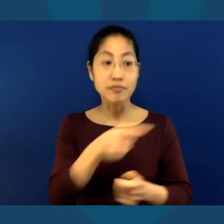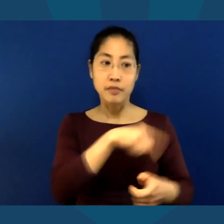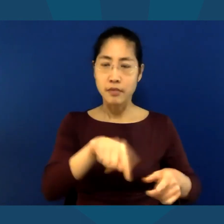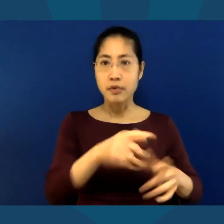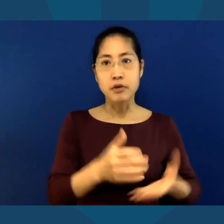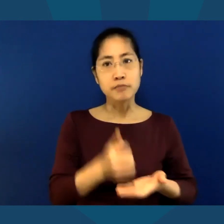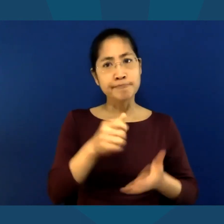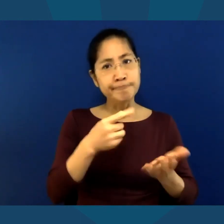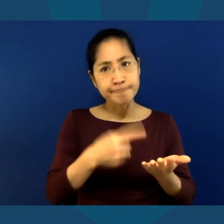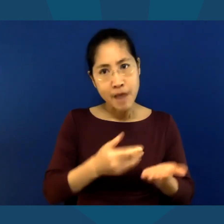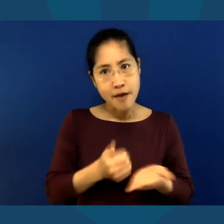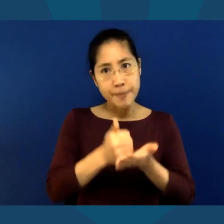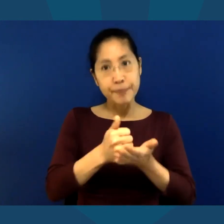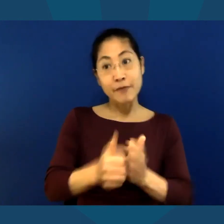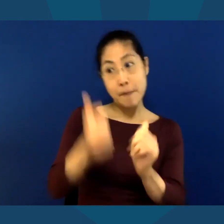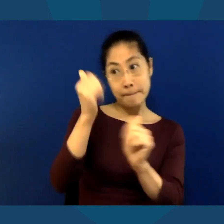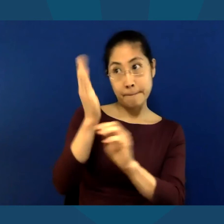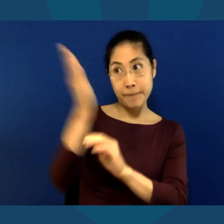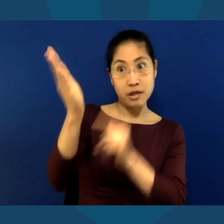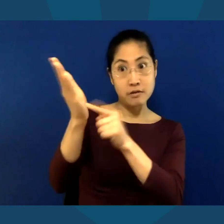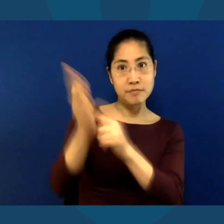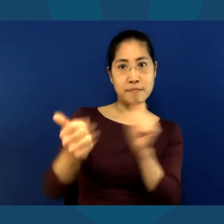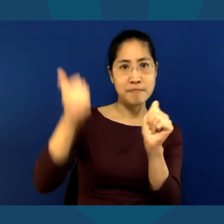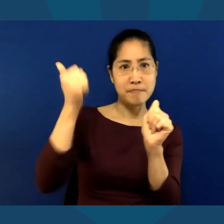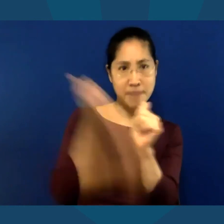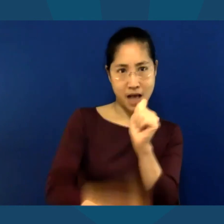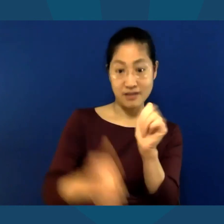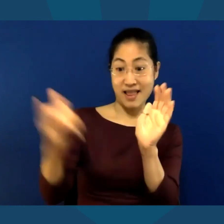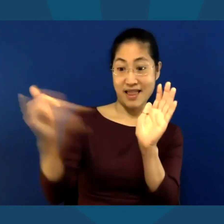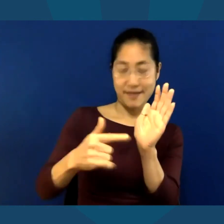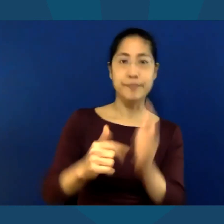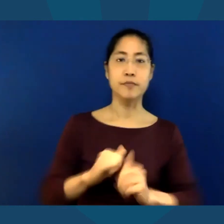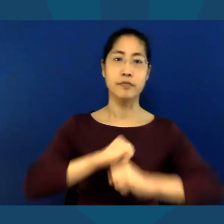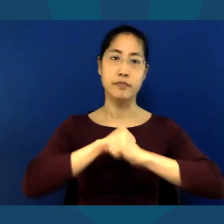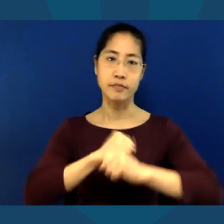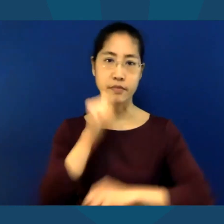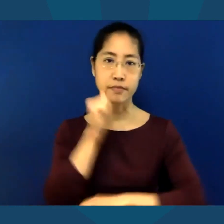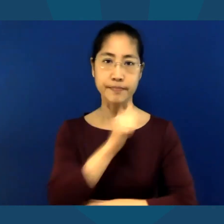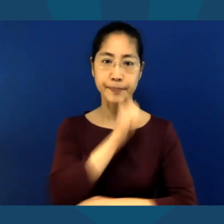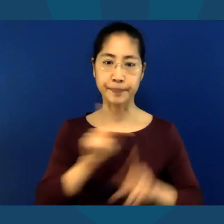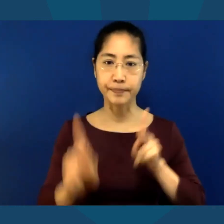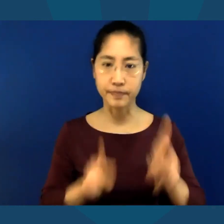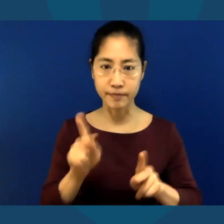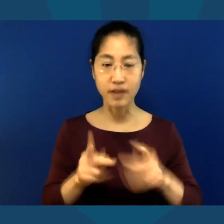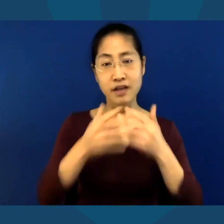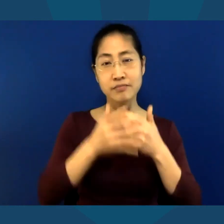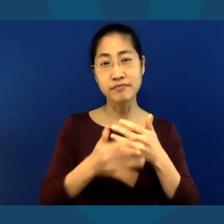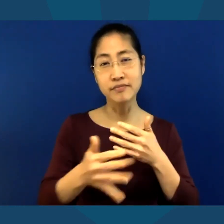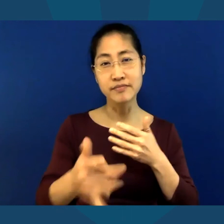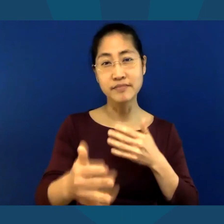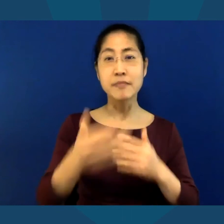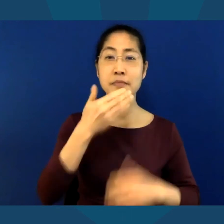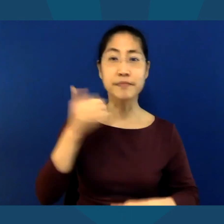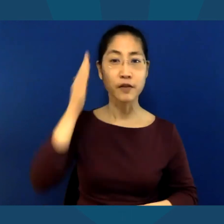all backgrounds and interests to pass bills that protect Arizonans and build a